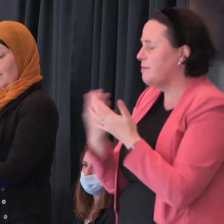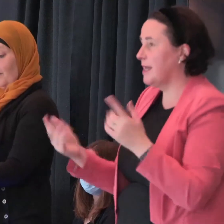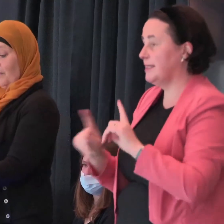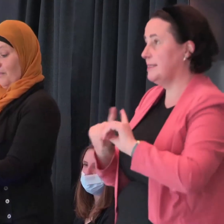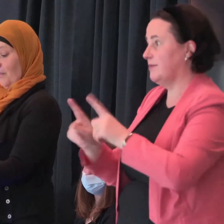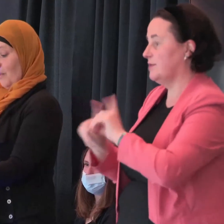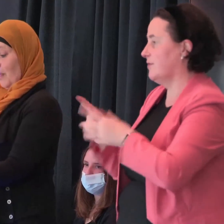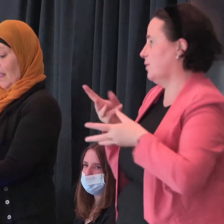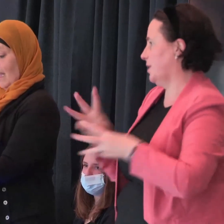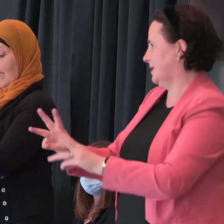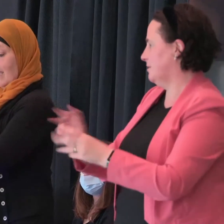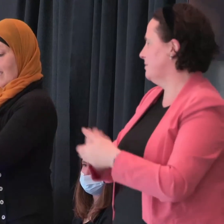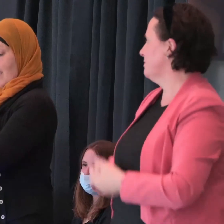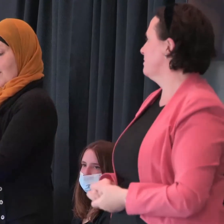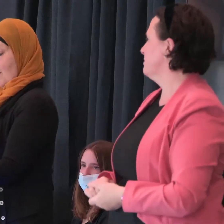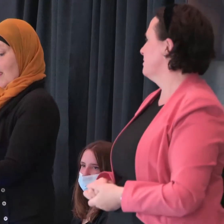ways.